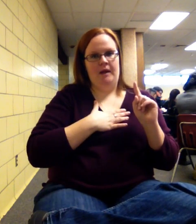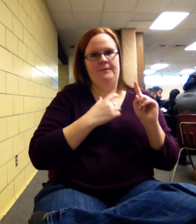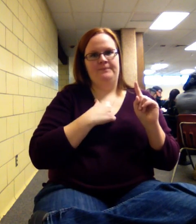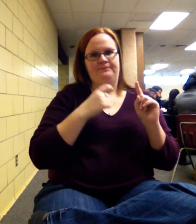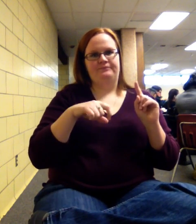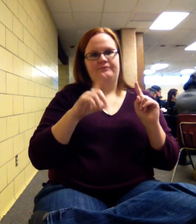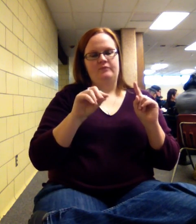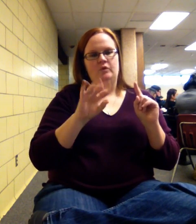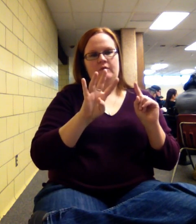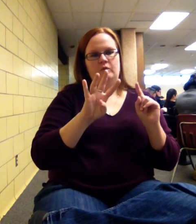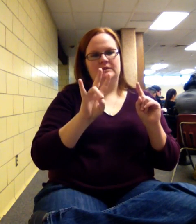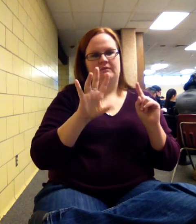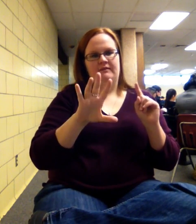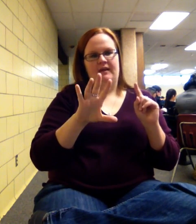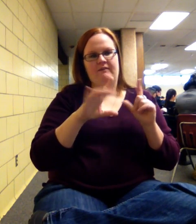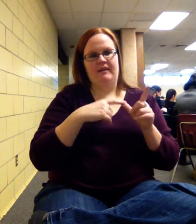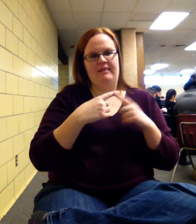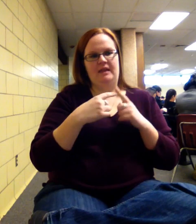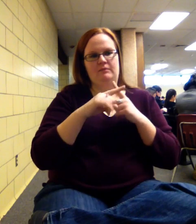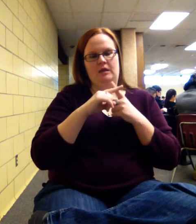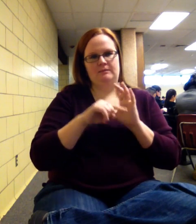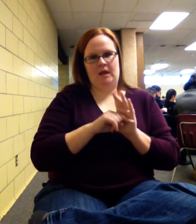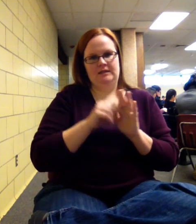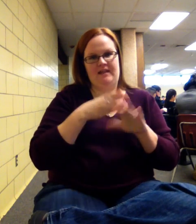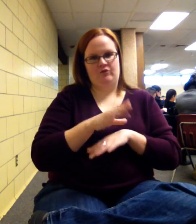the 475 and then hit the plus minus sign.